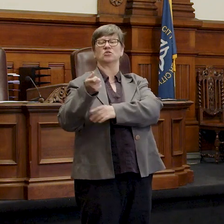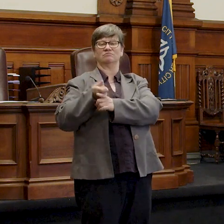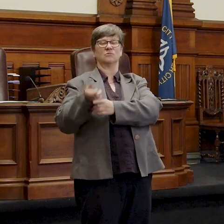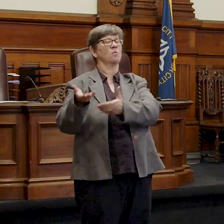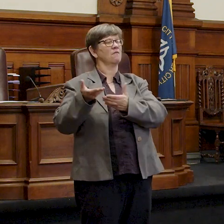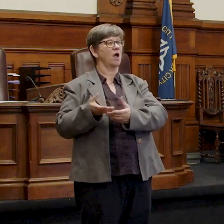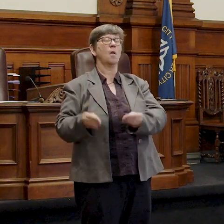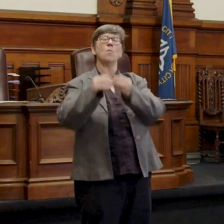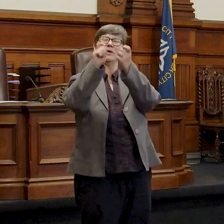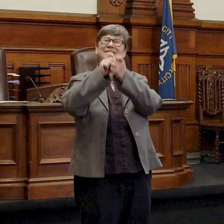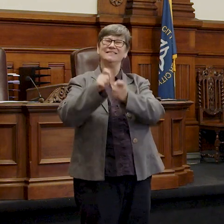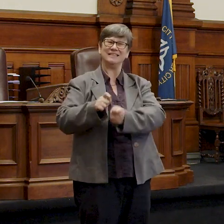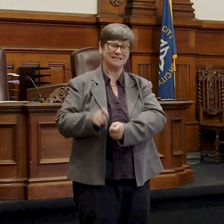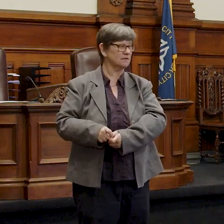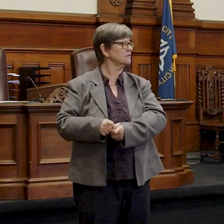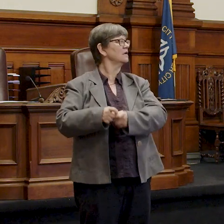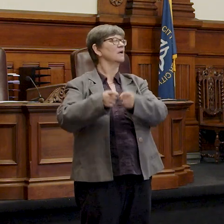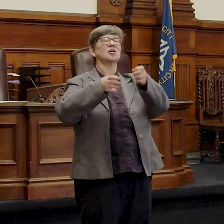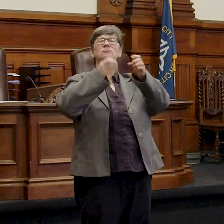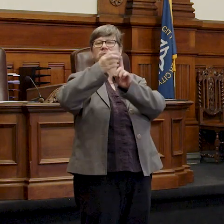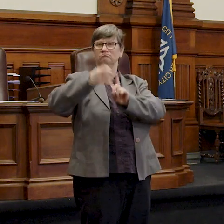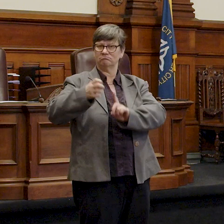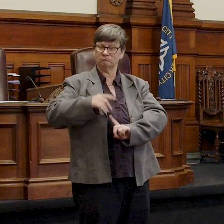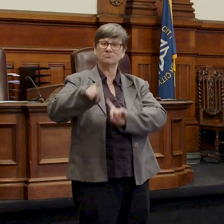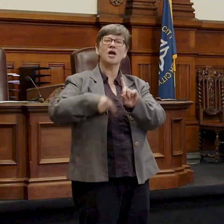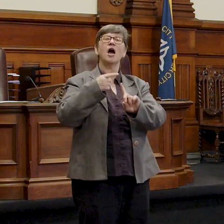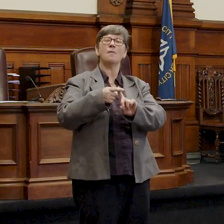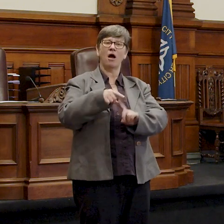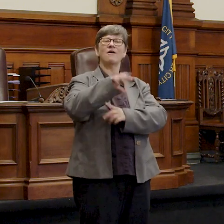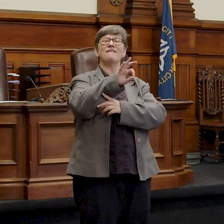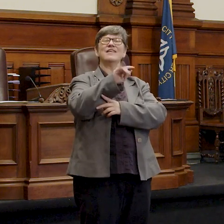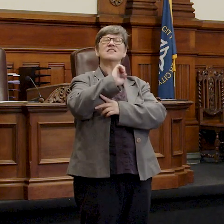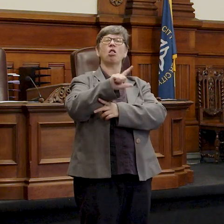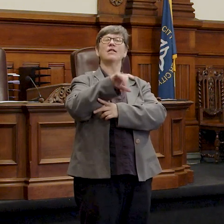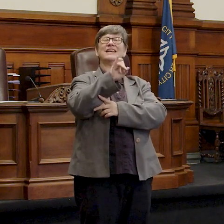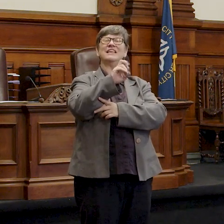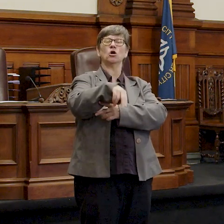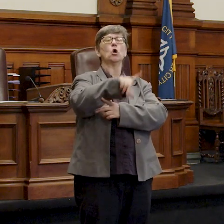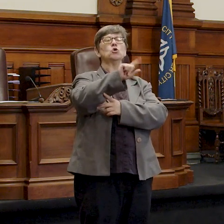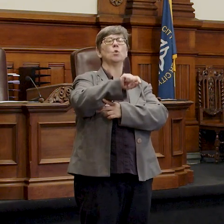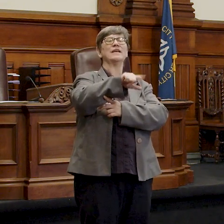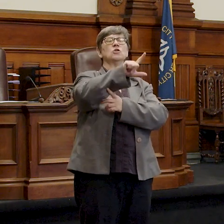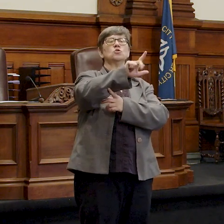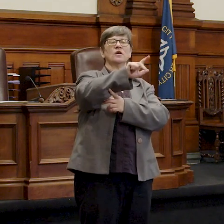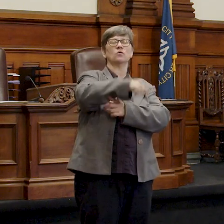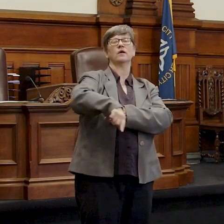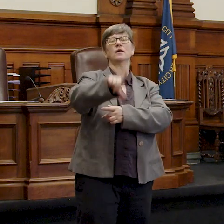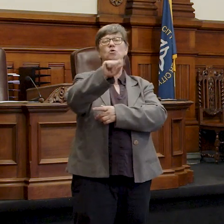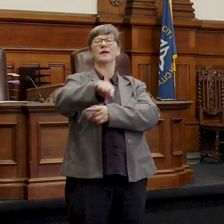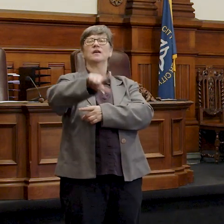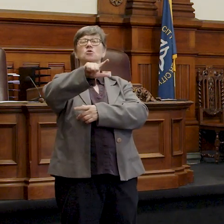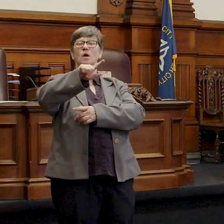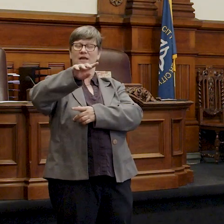of Rochester fiscal year 2023-24 operating budget, and then I will offer some closing remarks. Mr. Budget